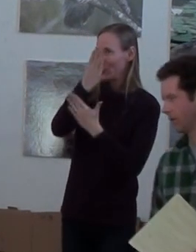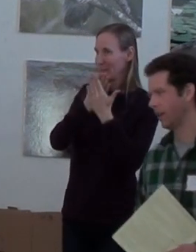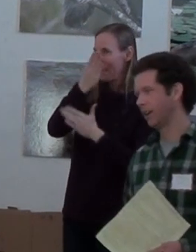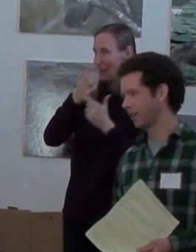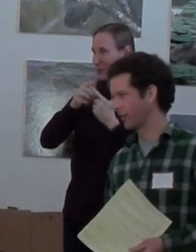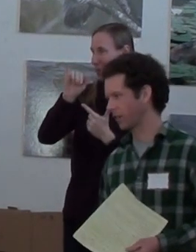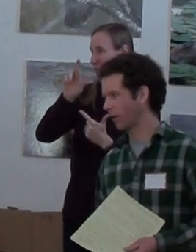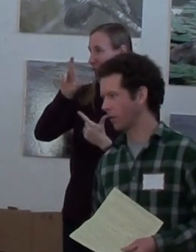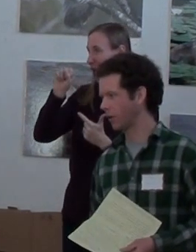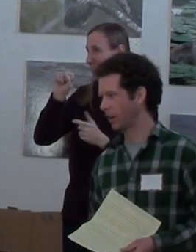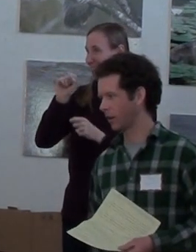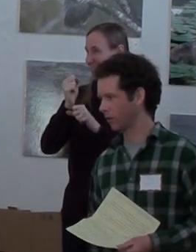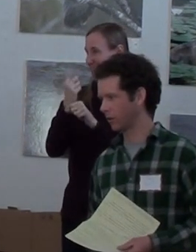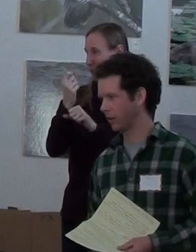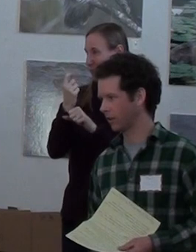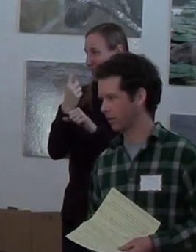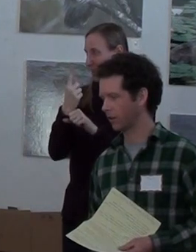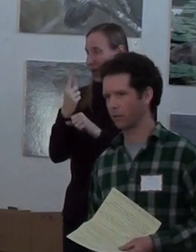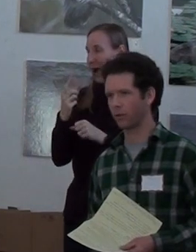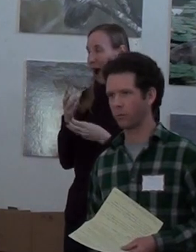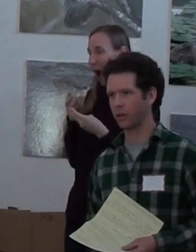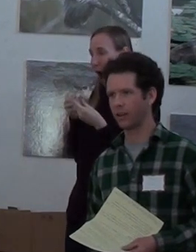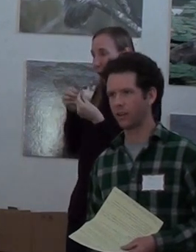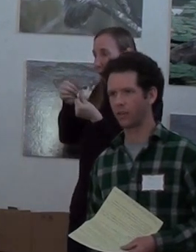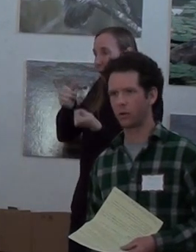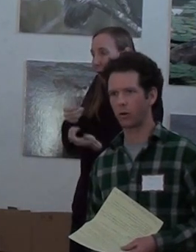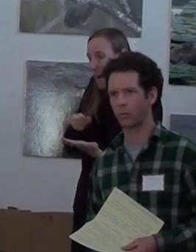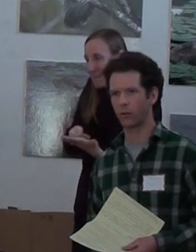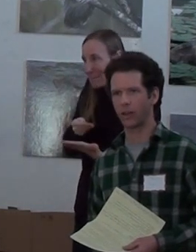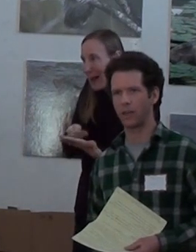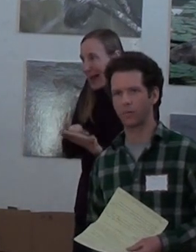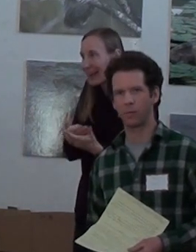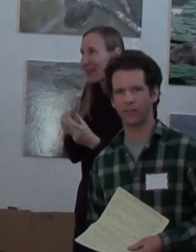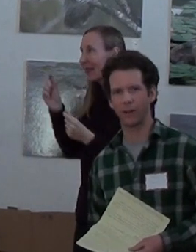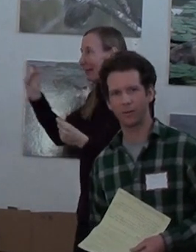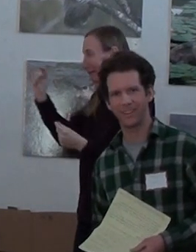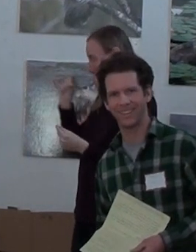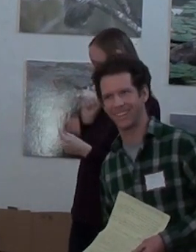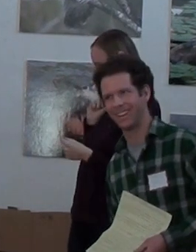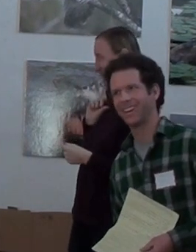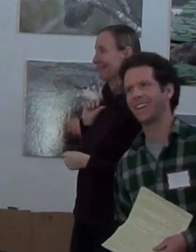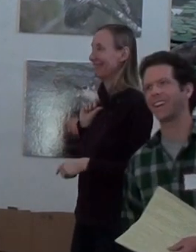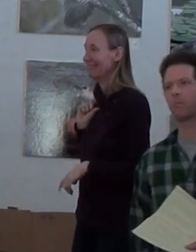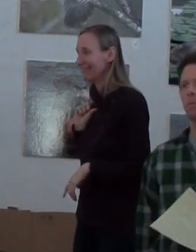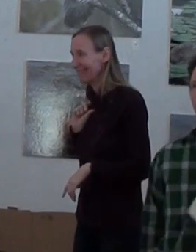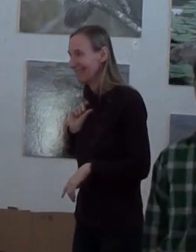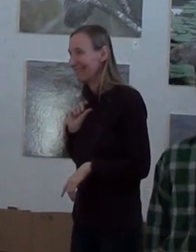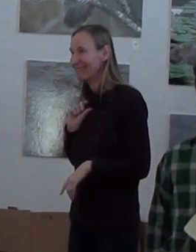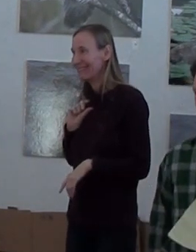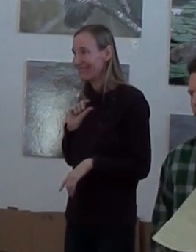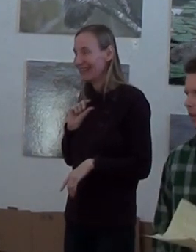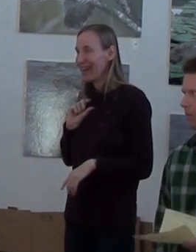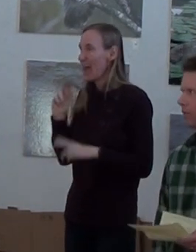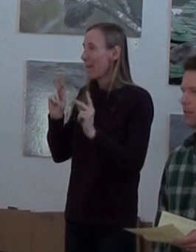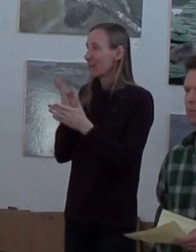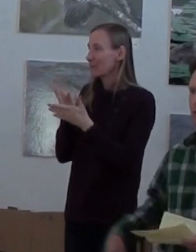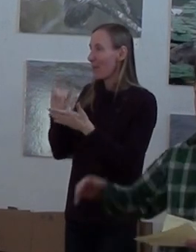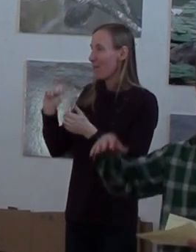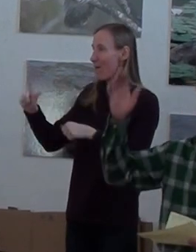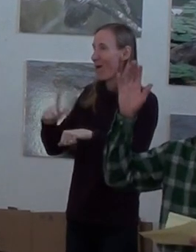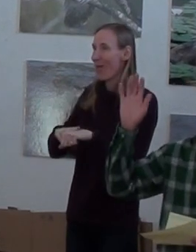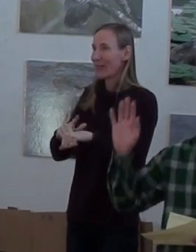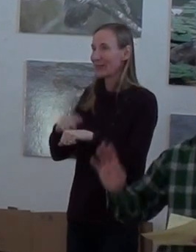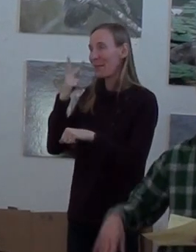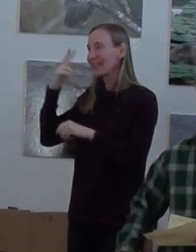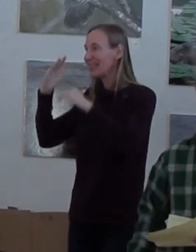year, it's like all the money that goes into this, and then a few crumbs that I keep for myself. And I get people that stop in all the time, they see the, you know,